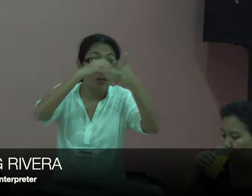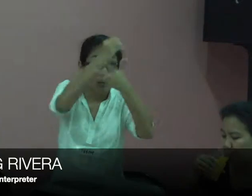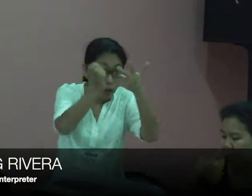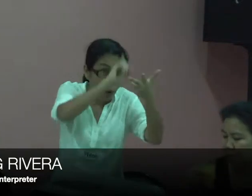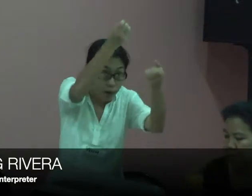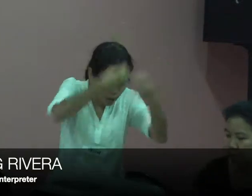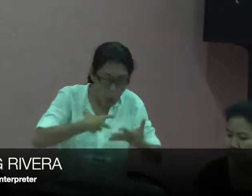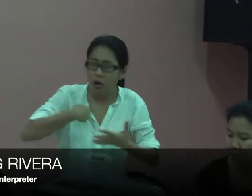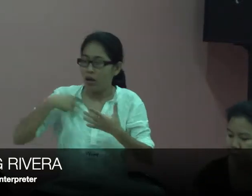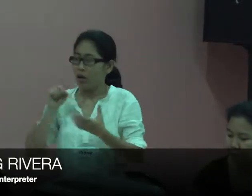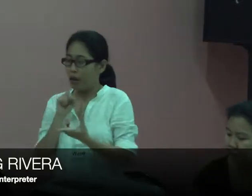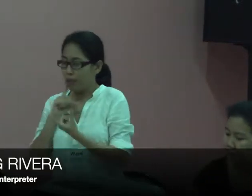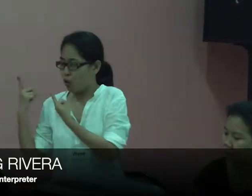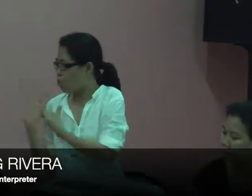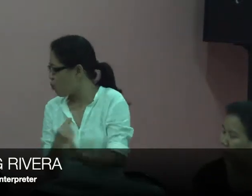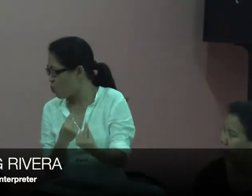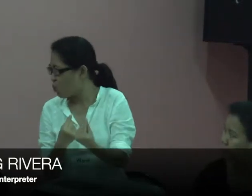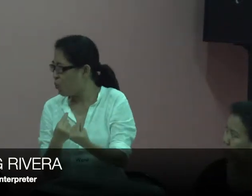Bakit